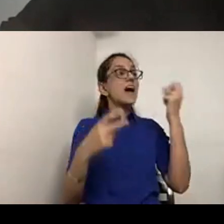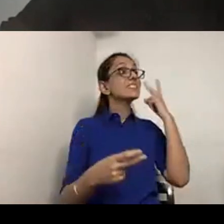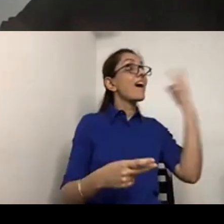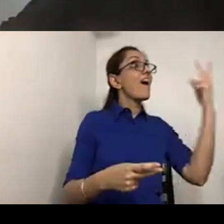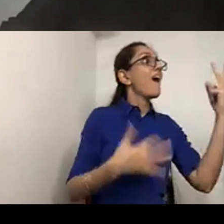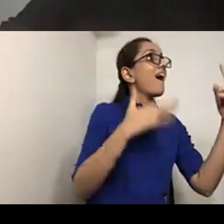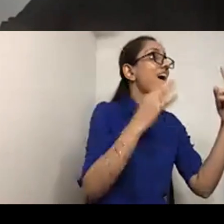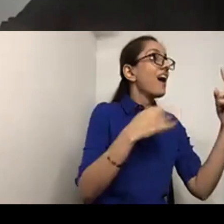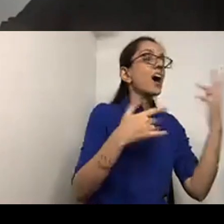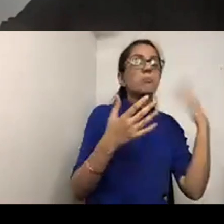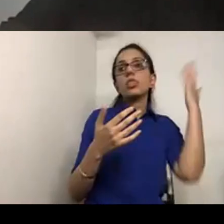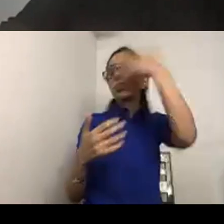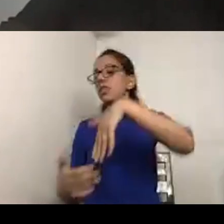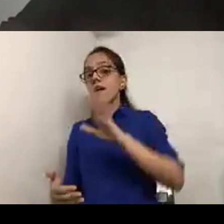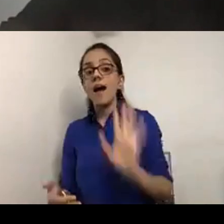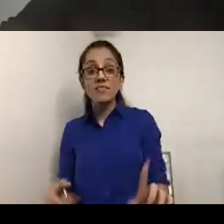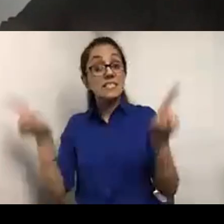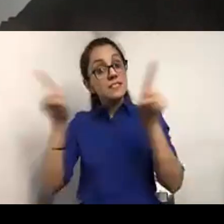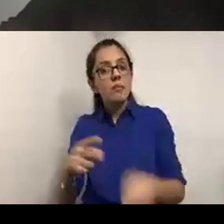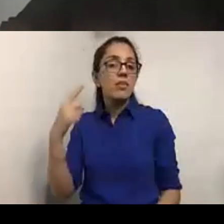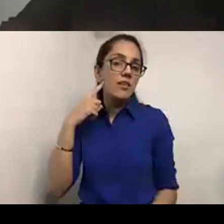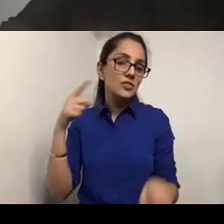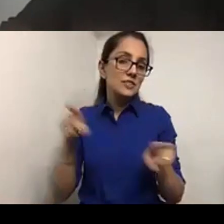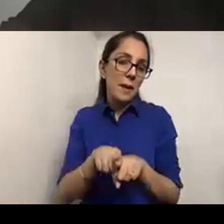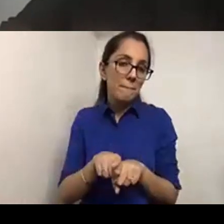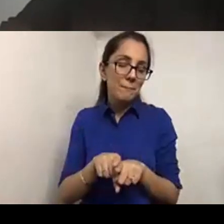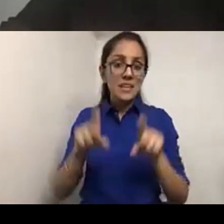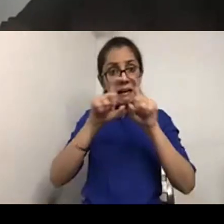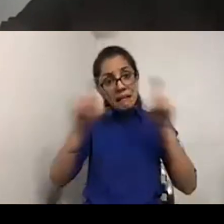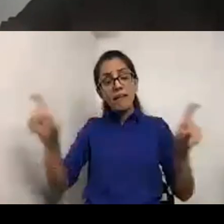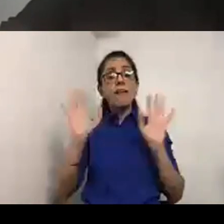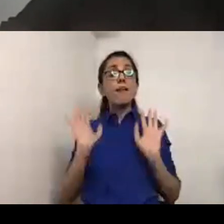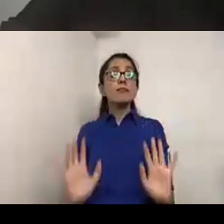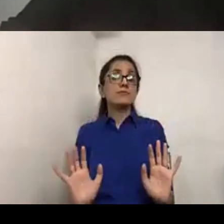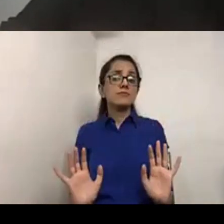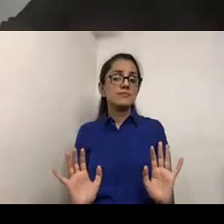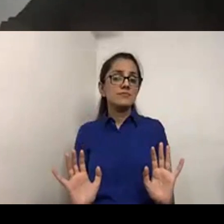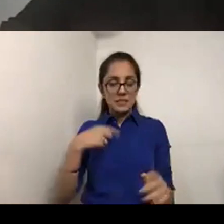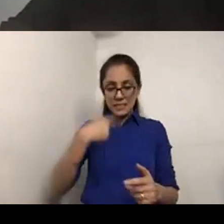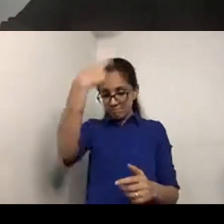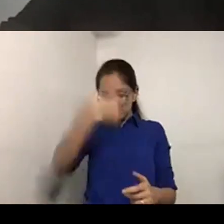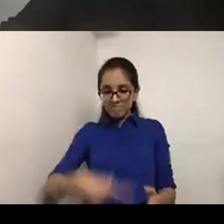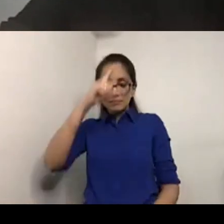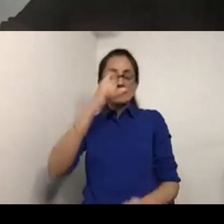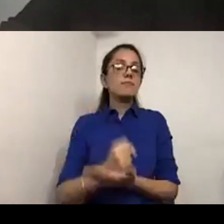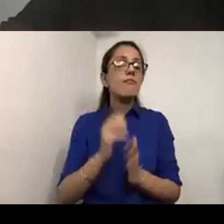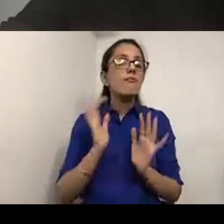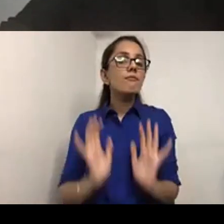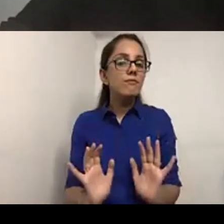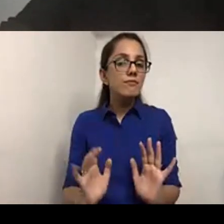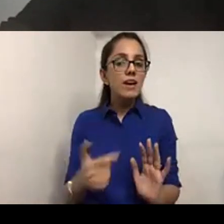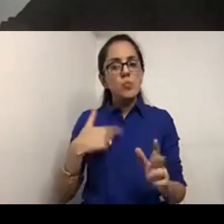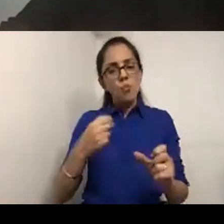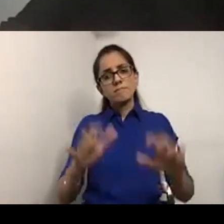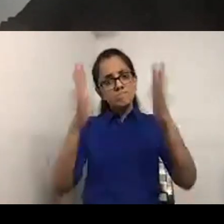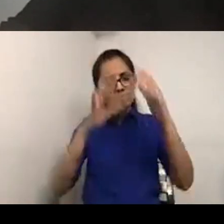to really know. And I think that's the clear difference that we have as individuals. And I would like to